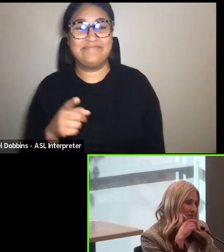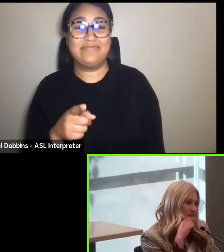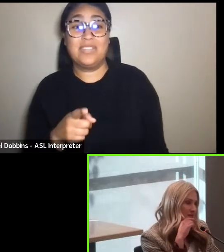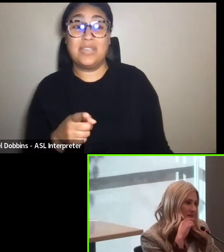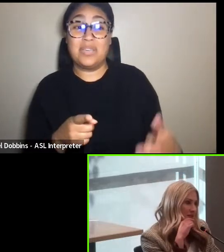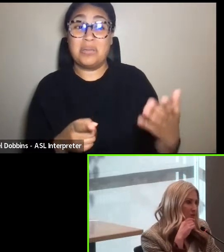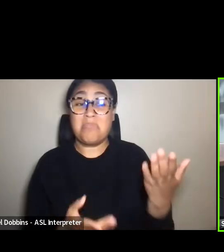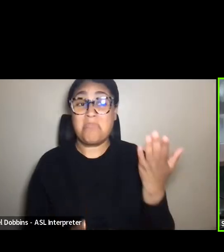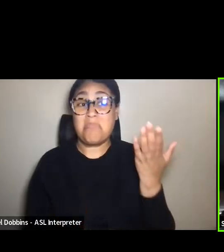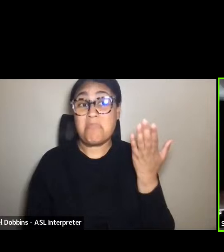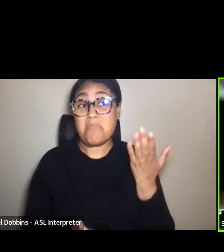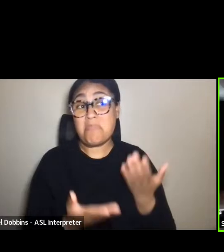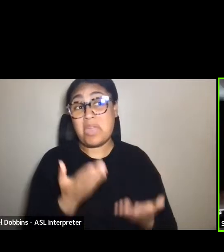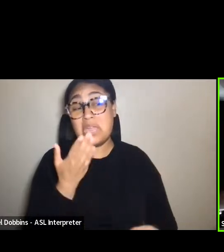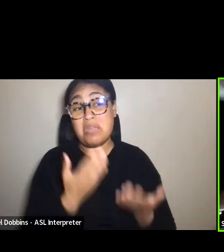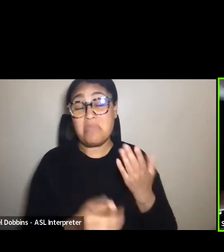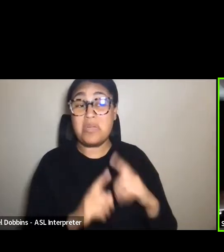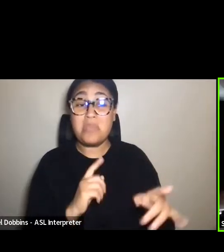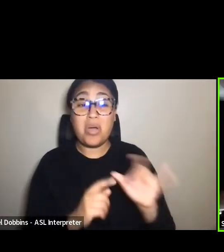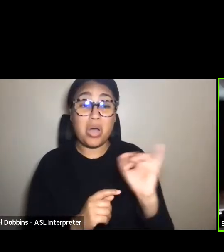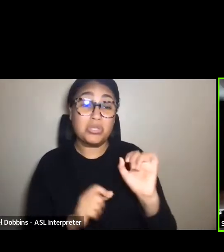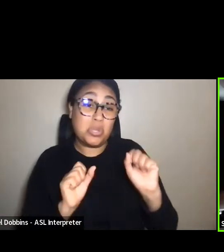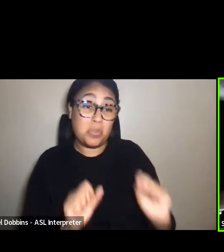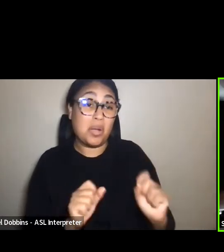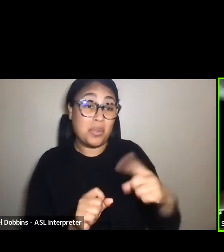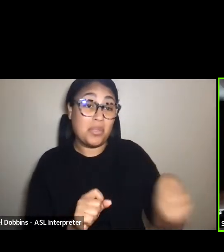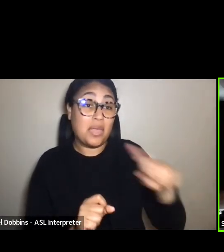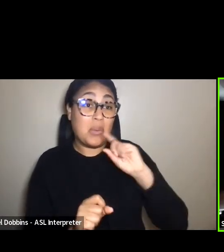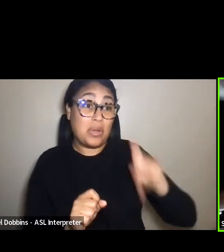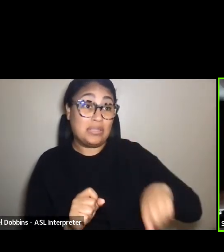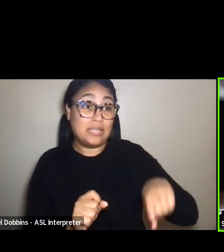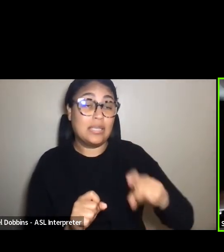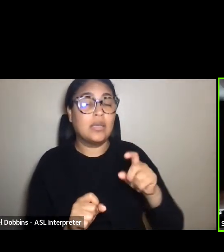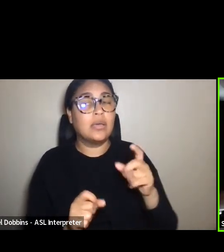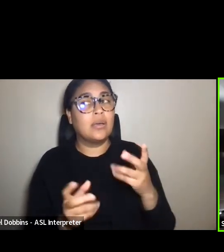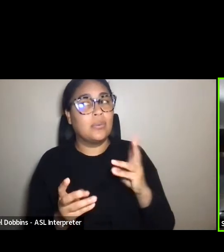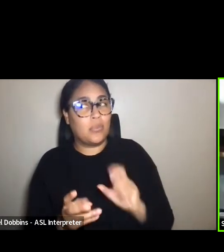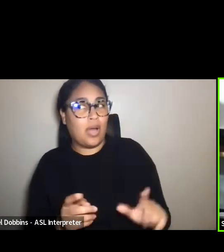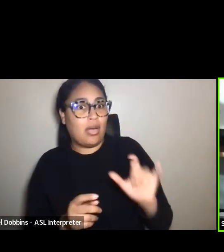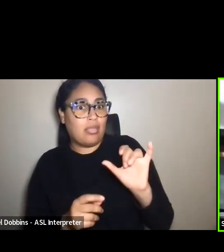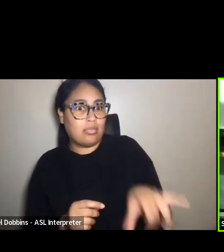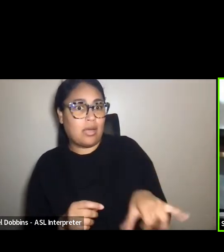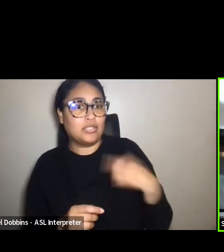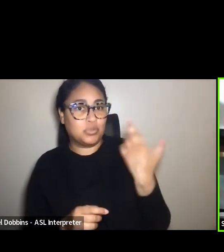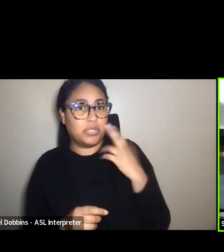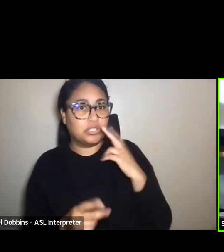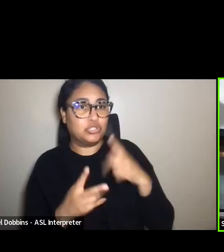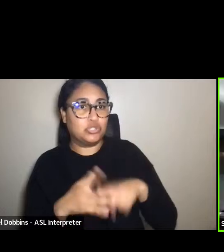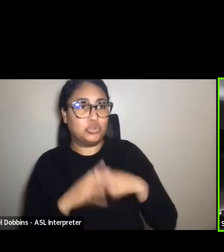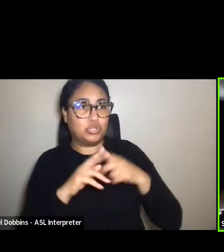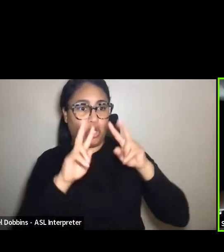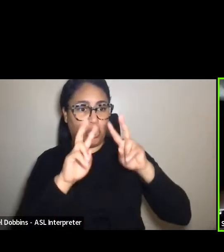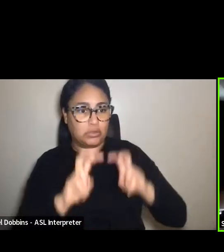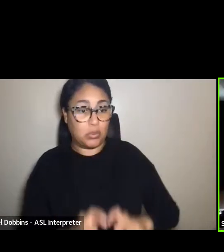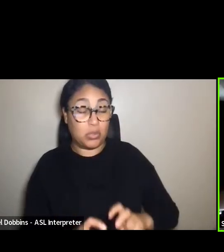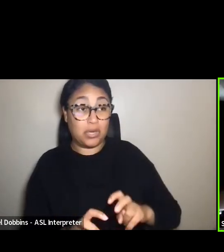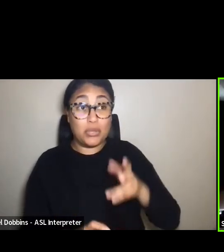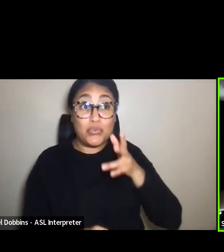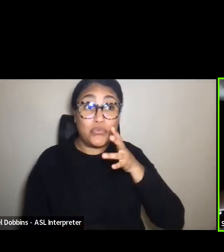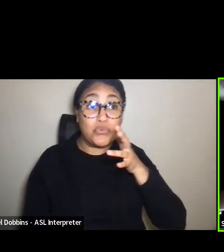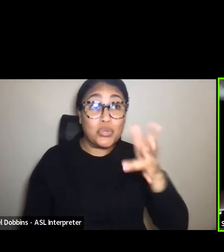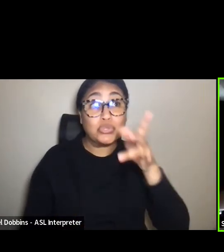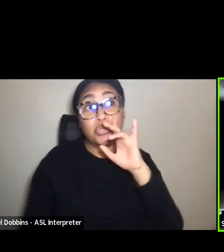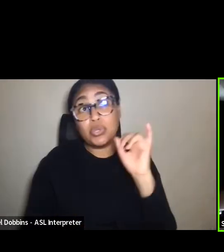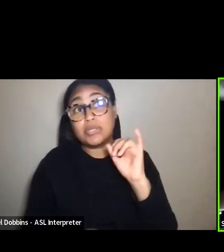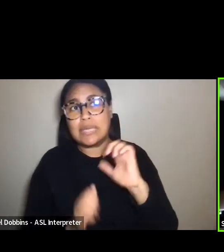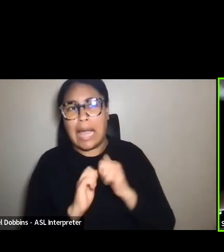need it too. Well, these And- are things, but yeah. all the more reason to explore. Where's the Right, world going, uh-huh. and how can we design our career pathways